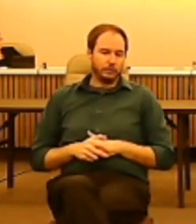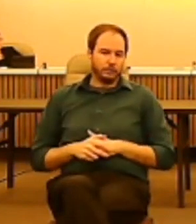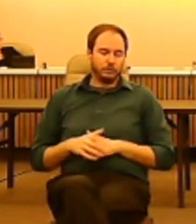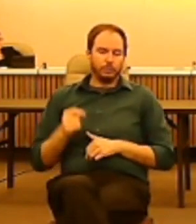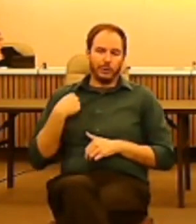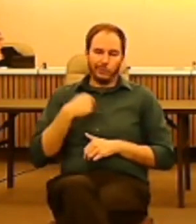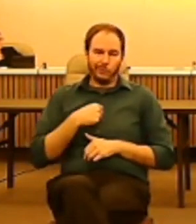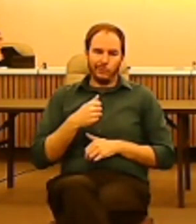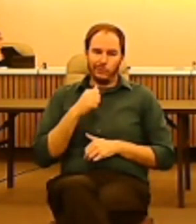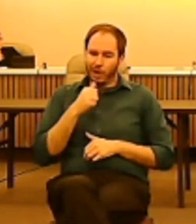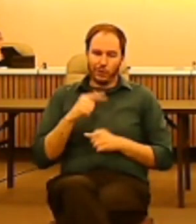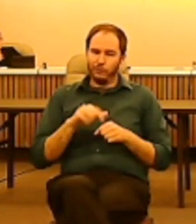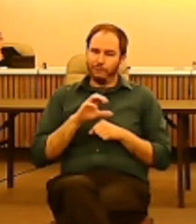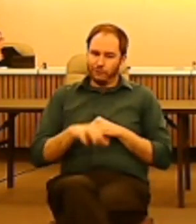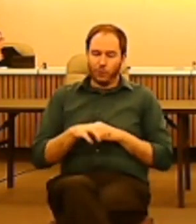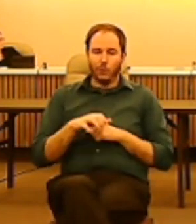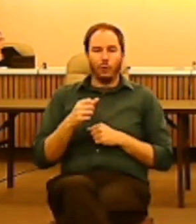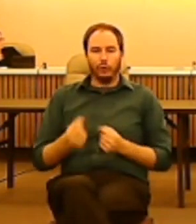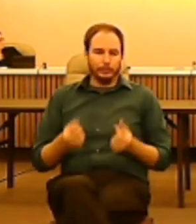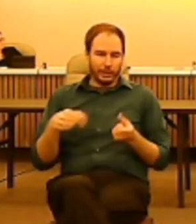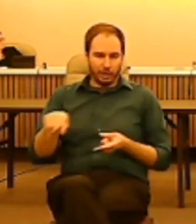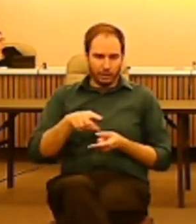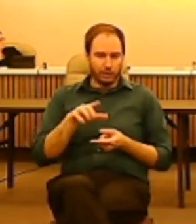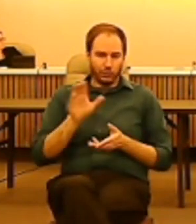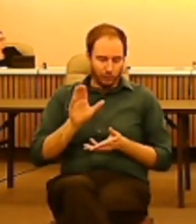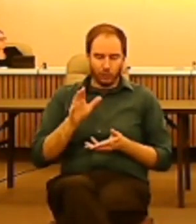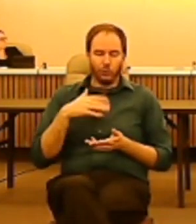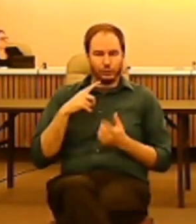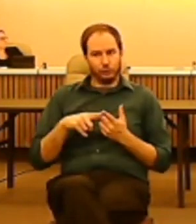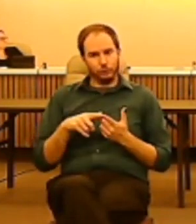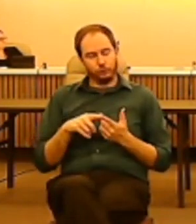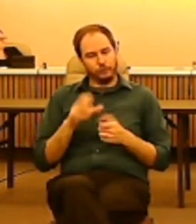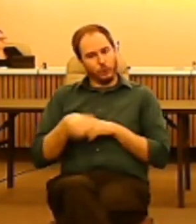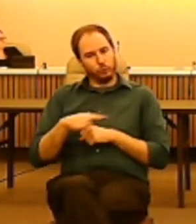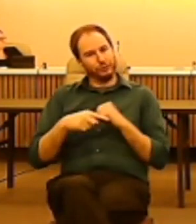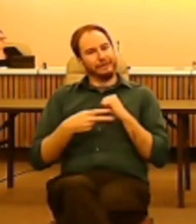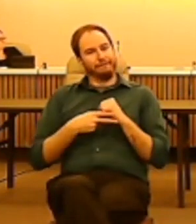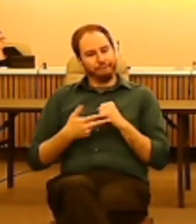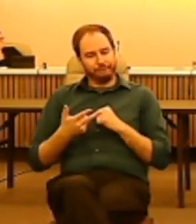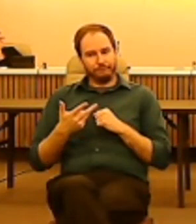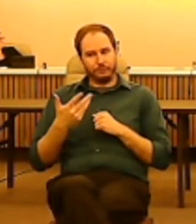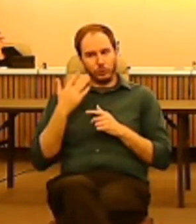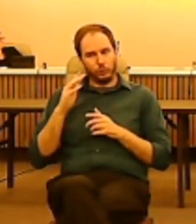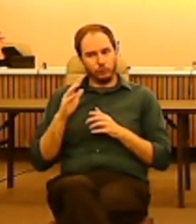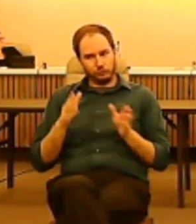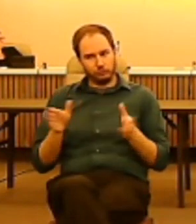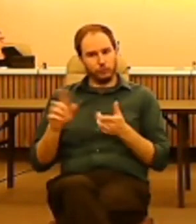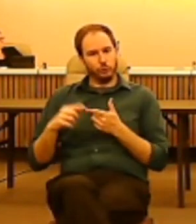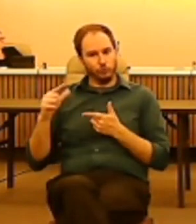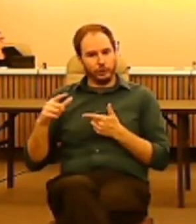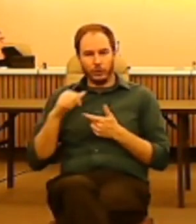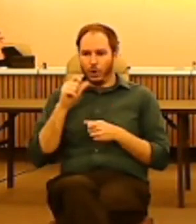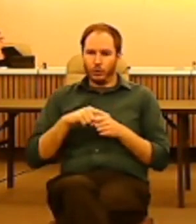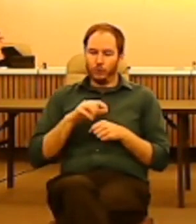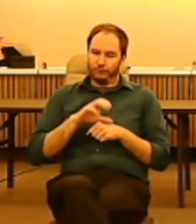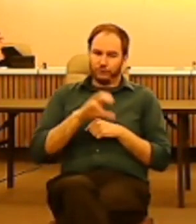again, we're trying to push people to be, greener, but we don't want to impose